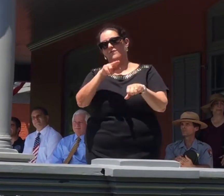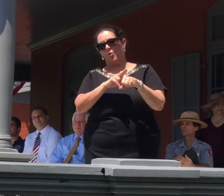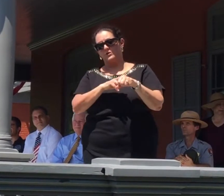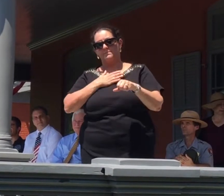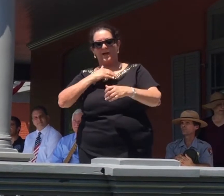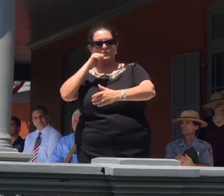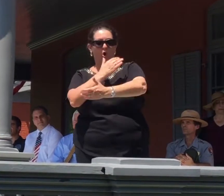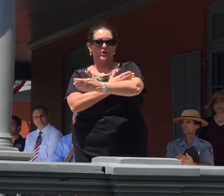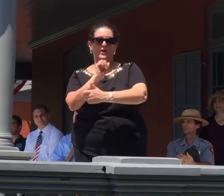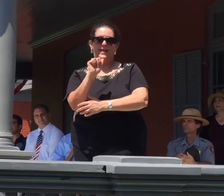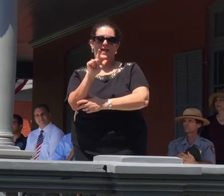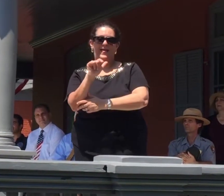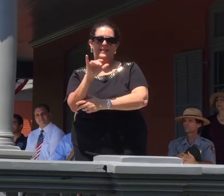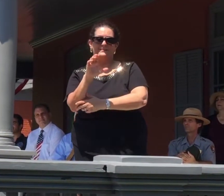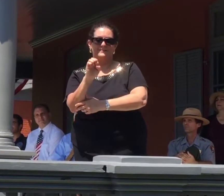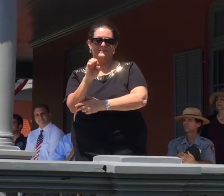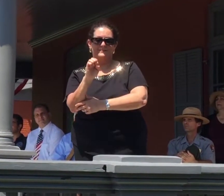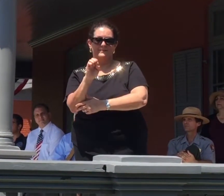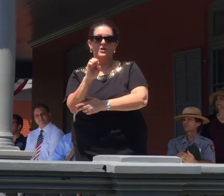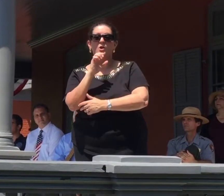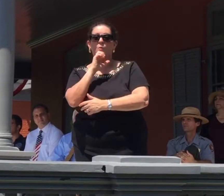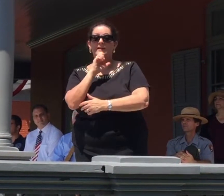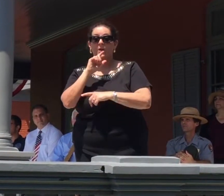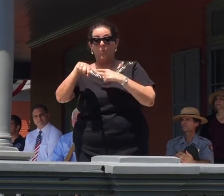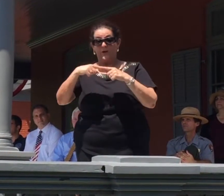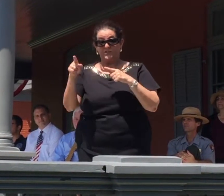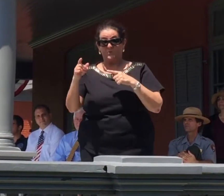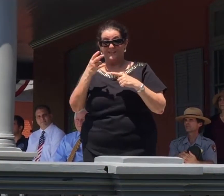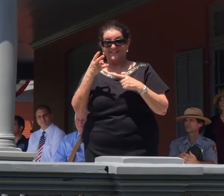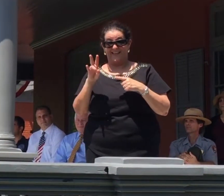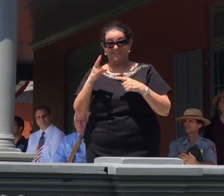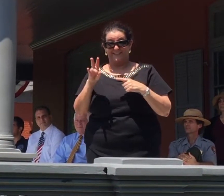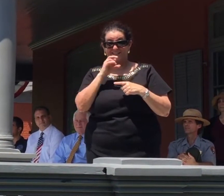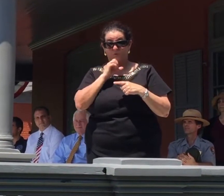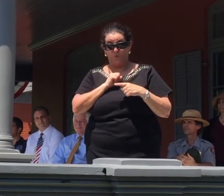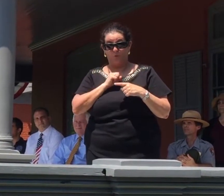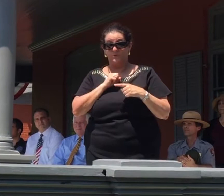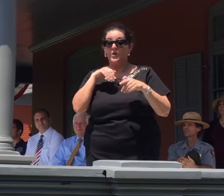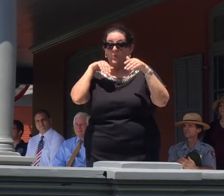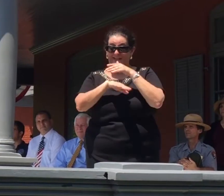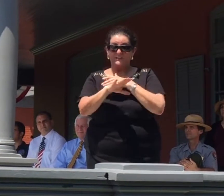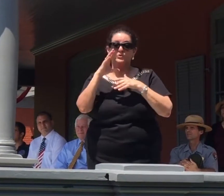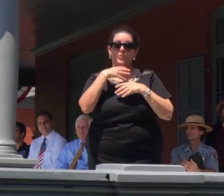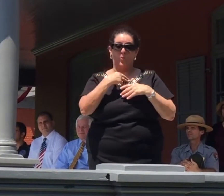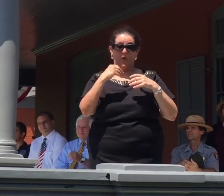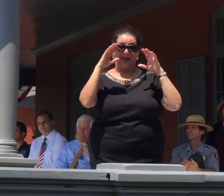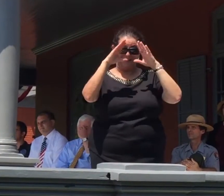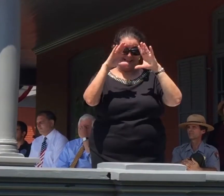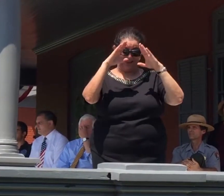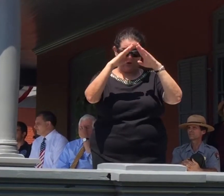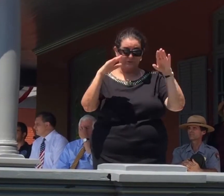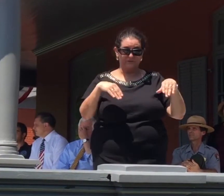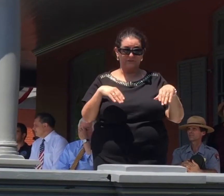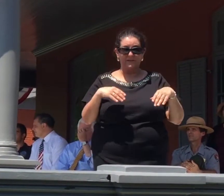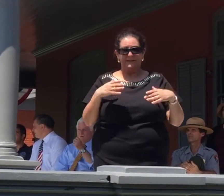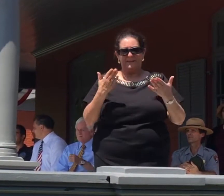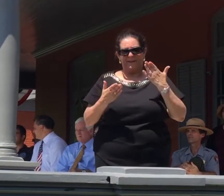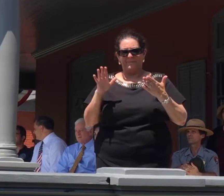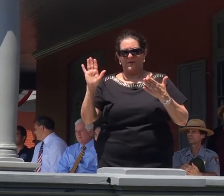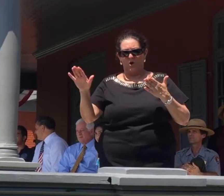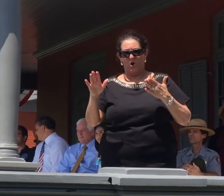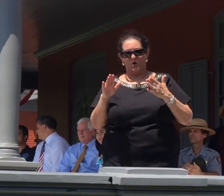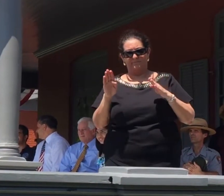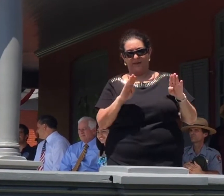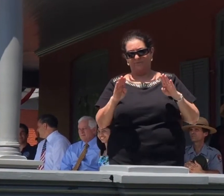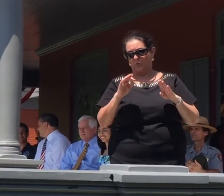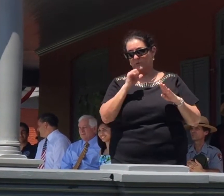my daughter Alice, who was 17 when we entered the White House. You might know that at the White House, her behavior was